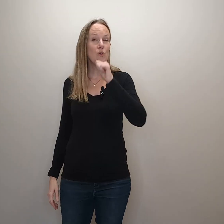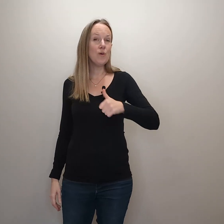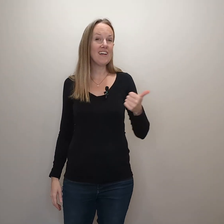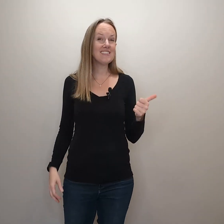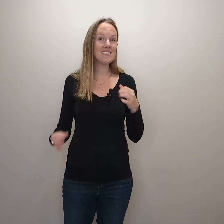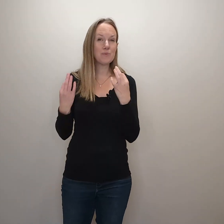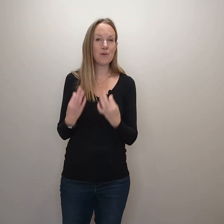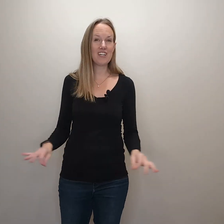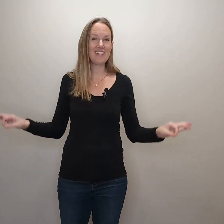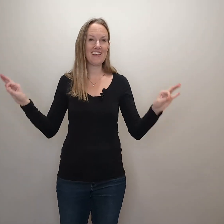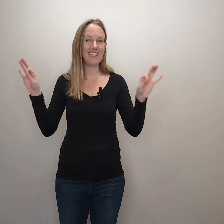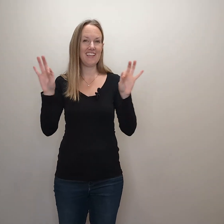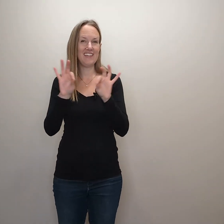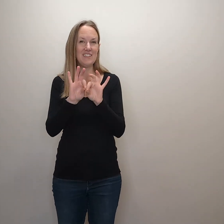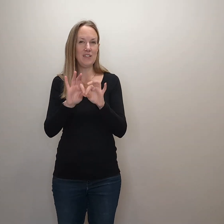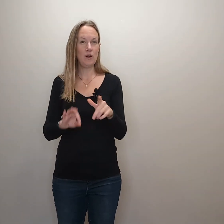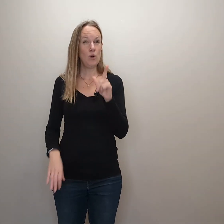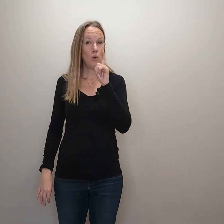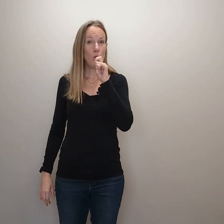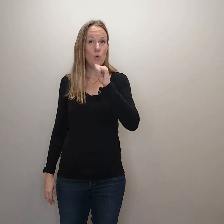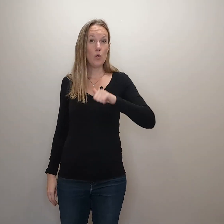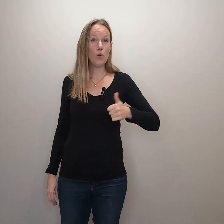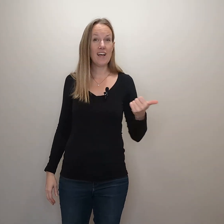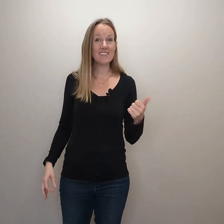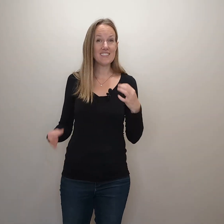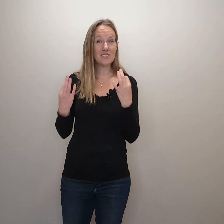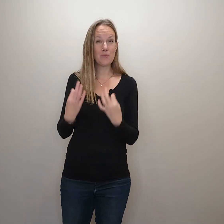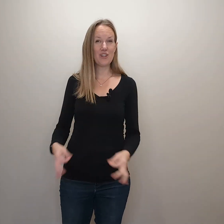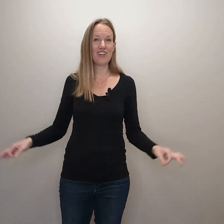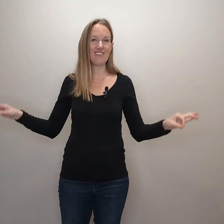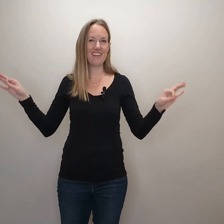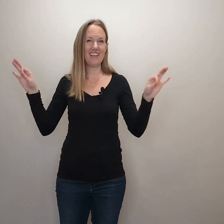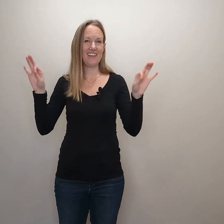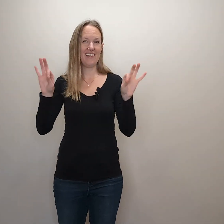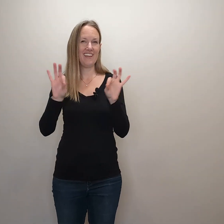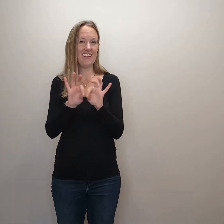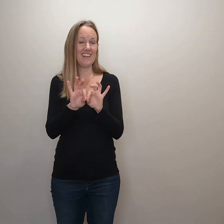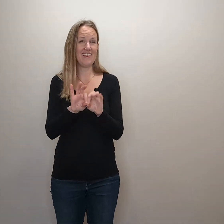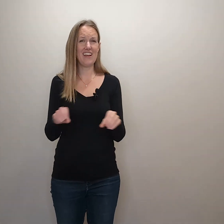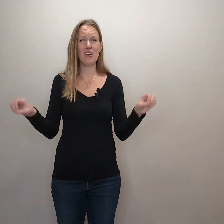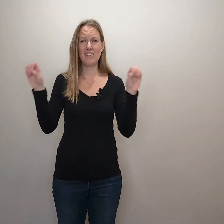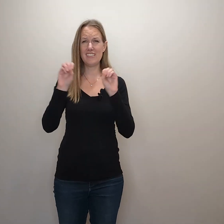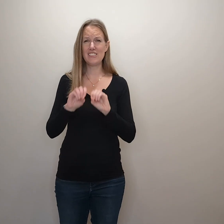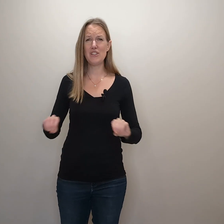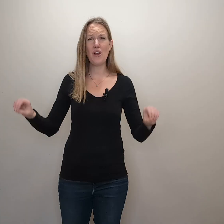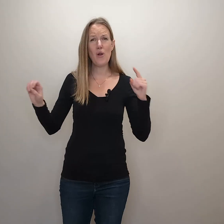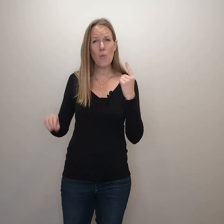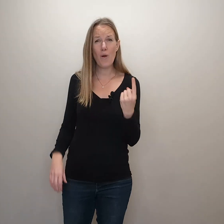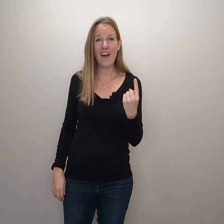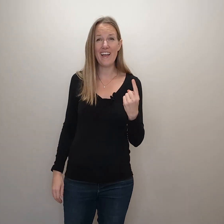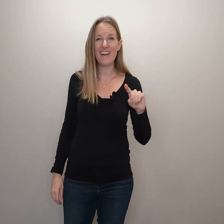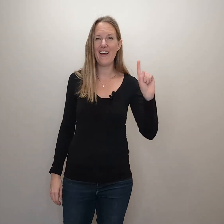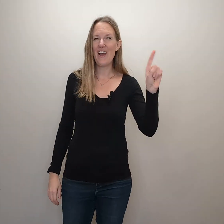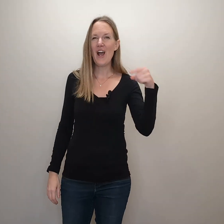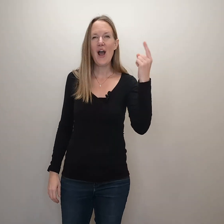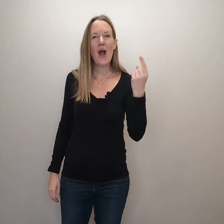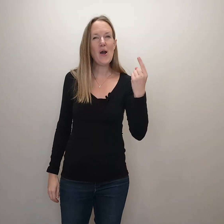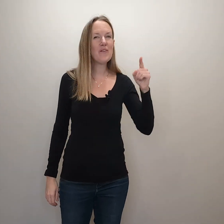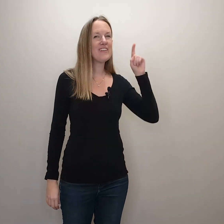who else is worthy? Who else is worthy? There is no one,